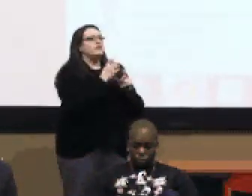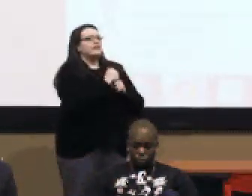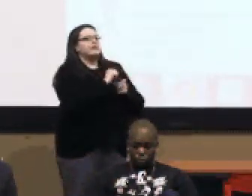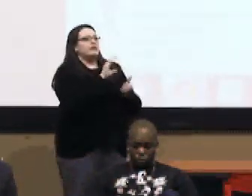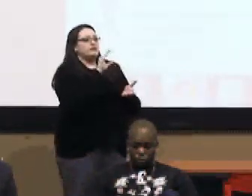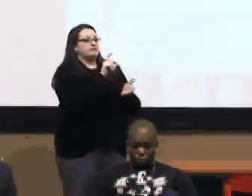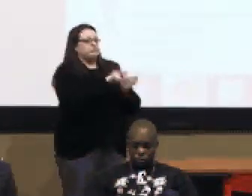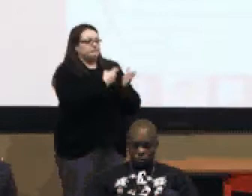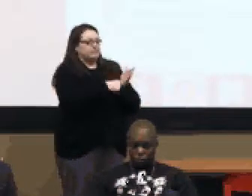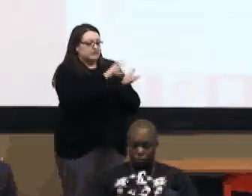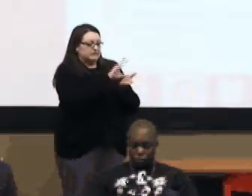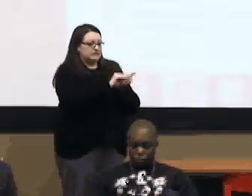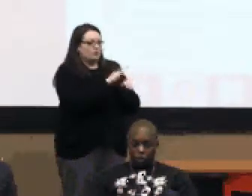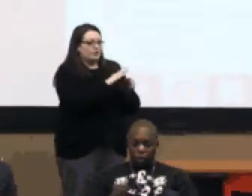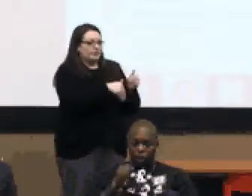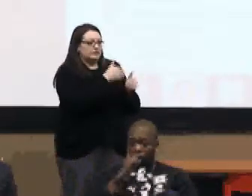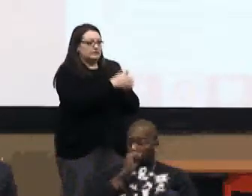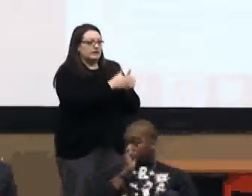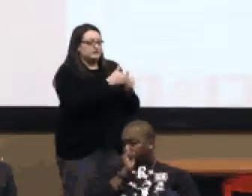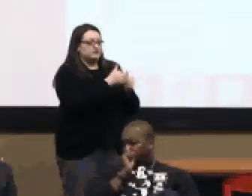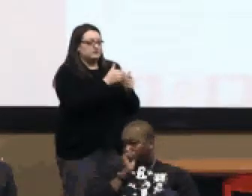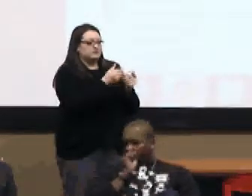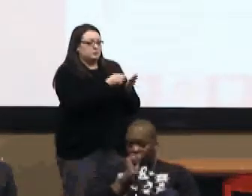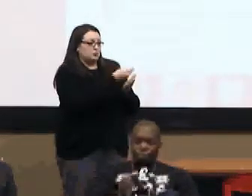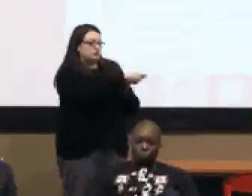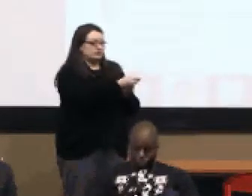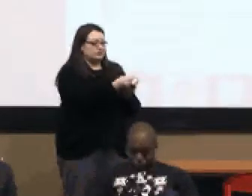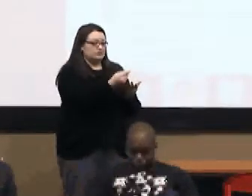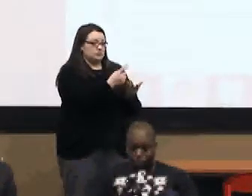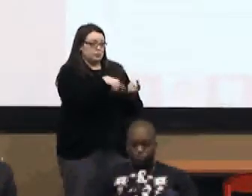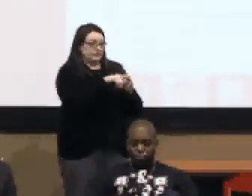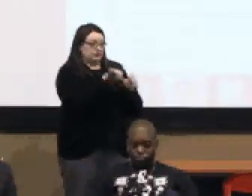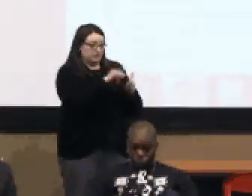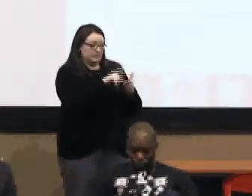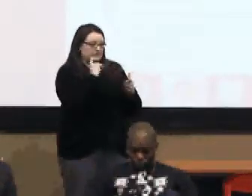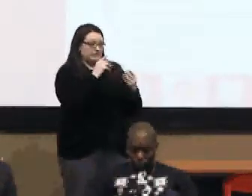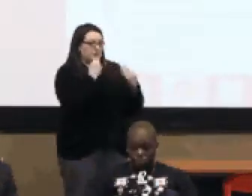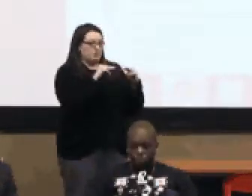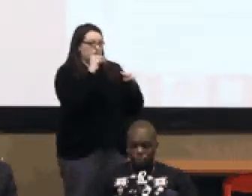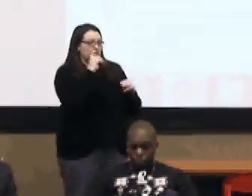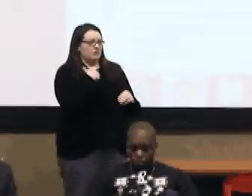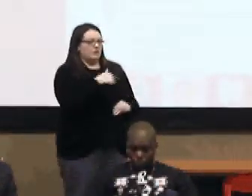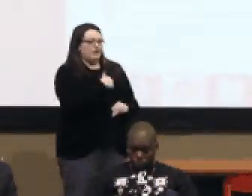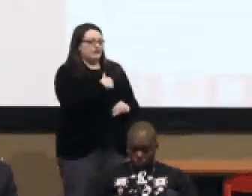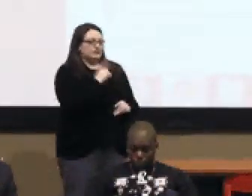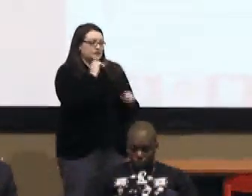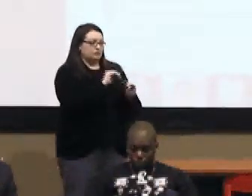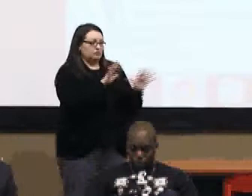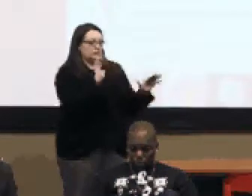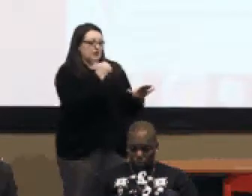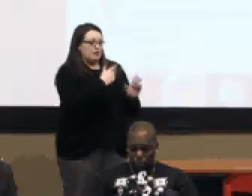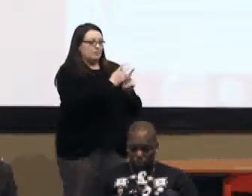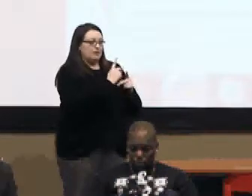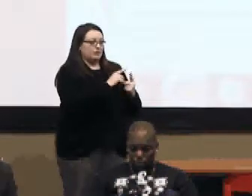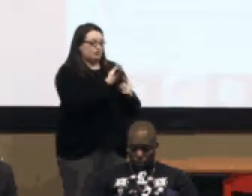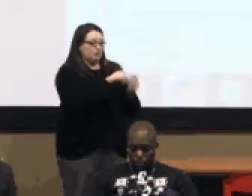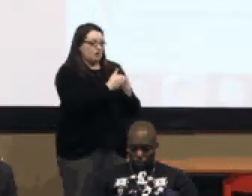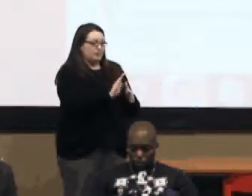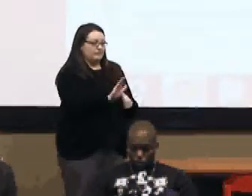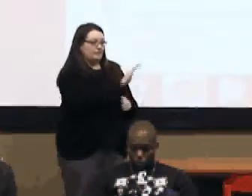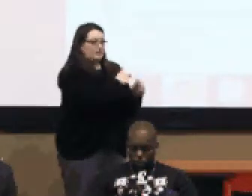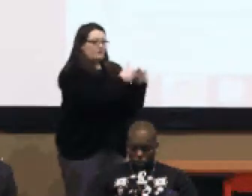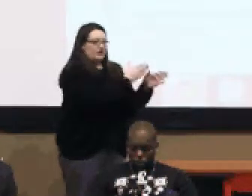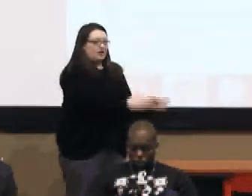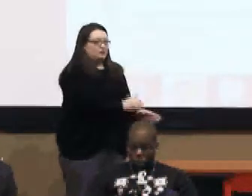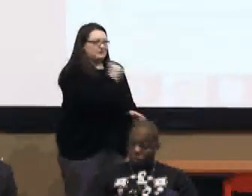what they're basically doing when they do that is marketing for us. They're distributing our product to all of their followers, and it